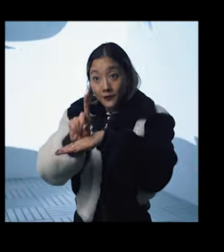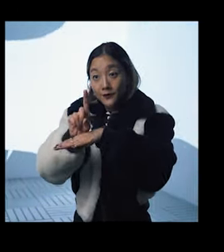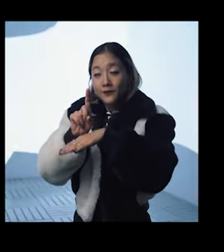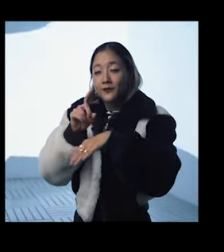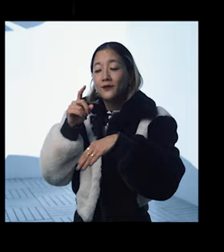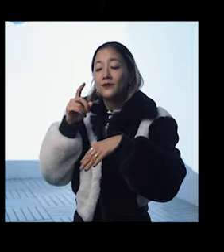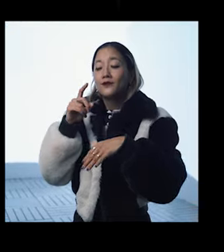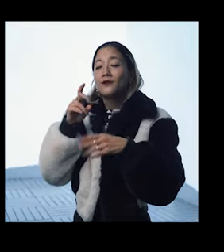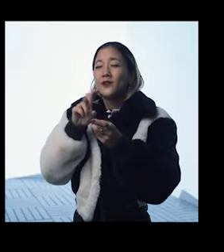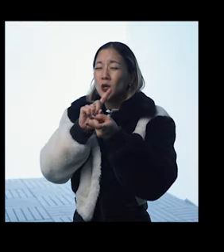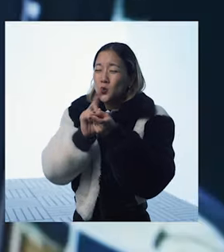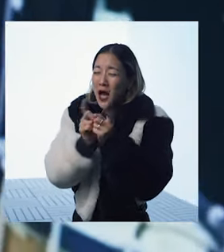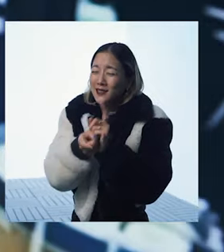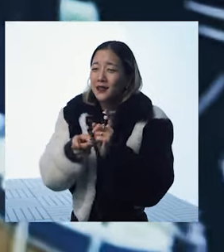excited.